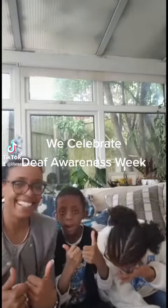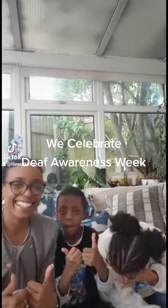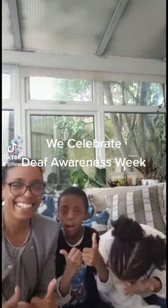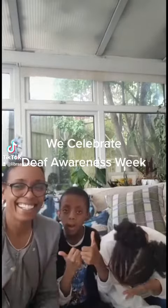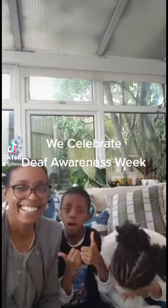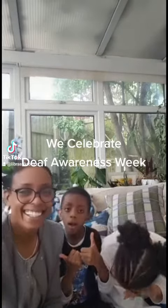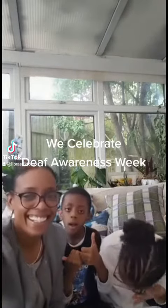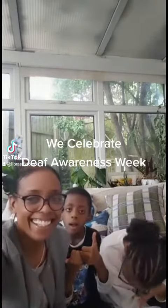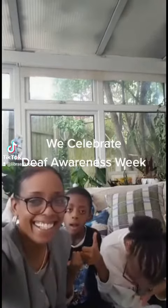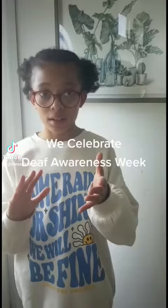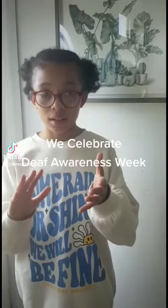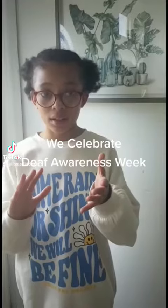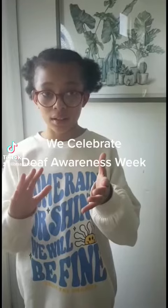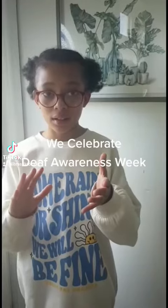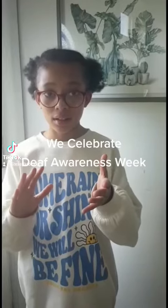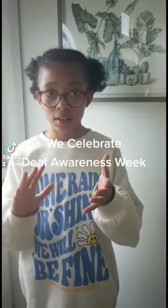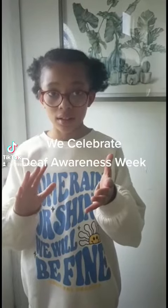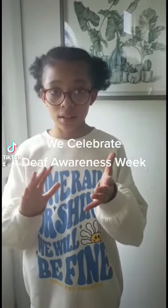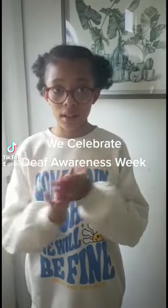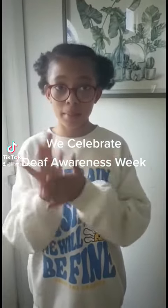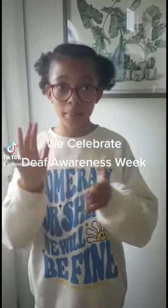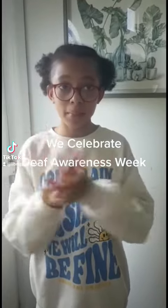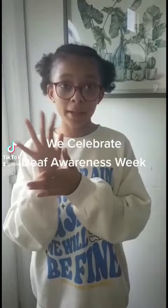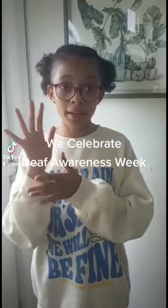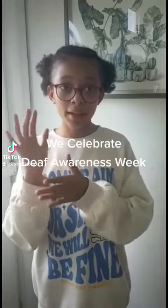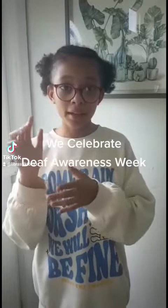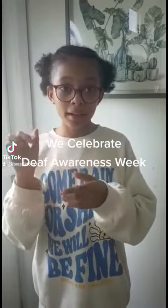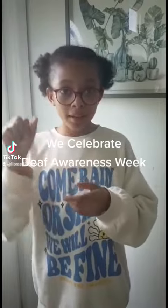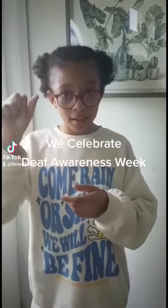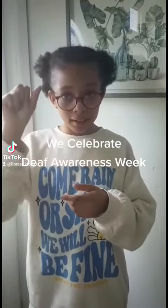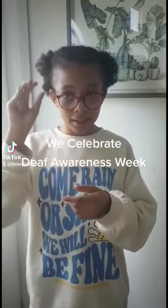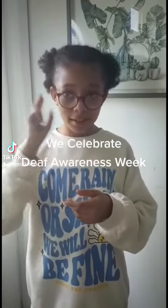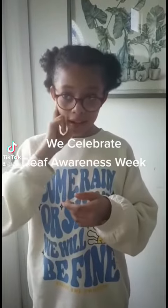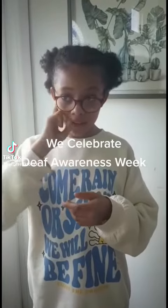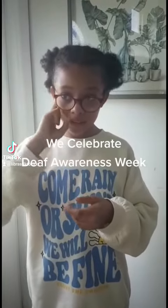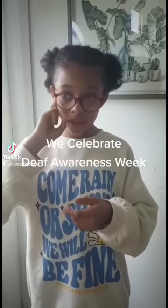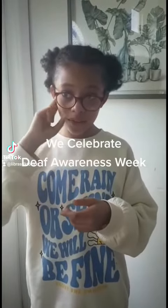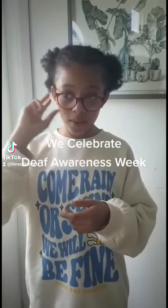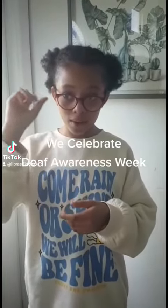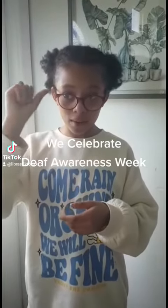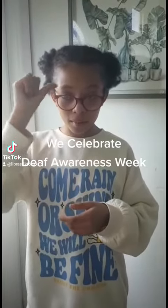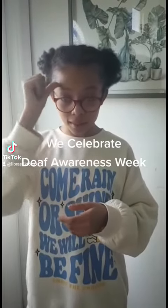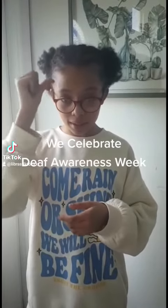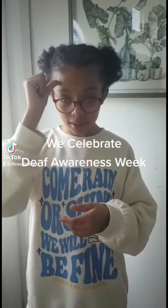I come, and I'm marching on to the beat I drum